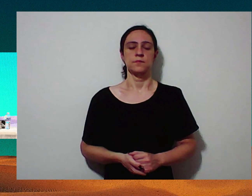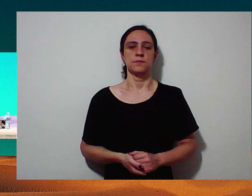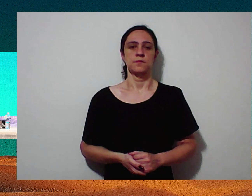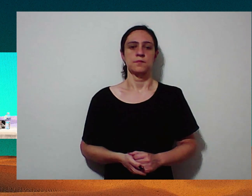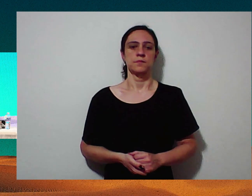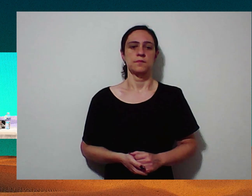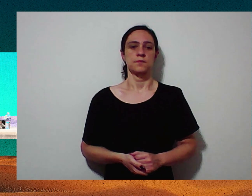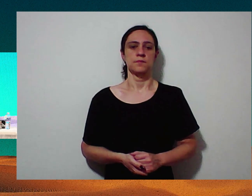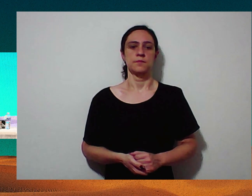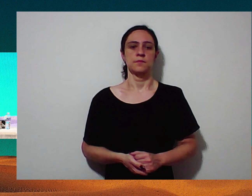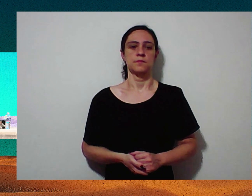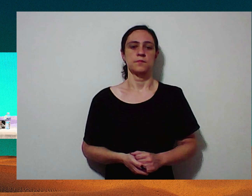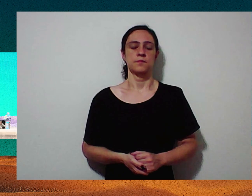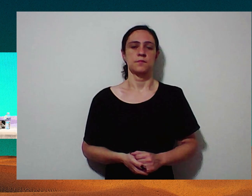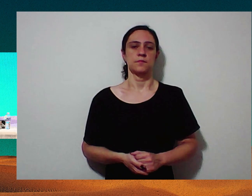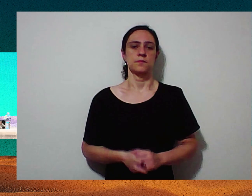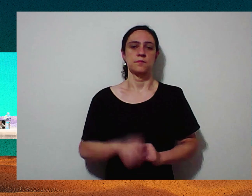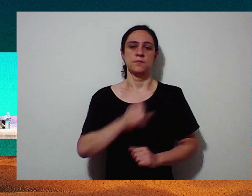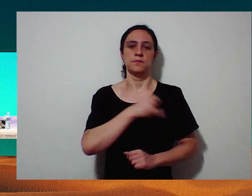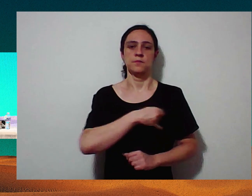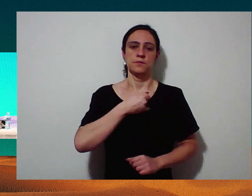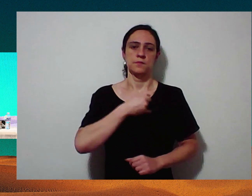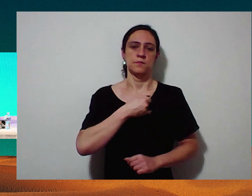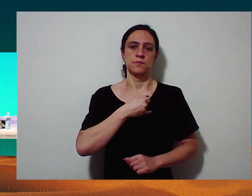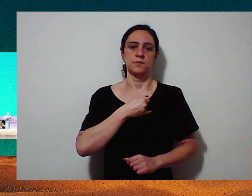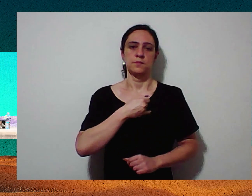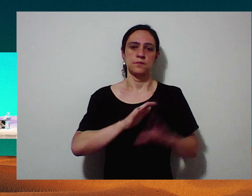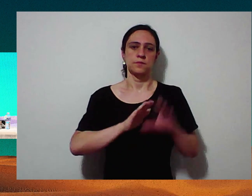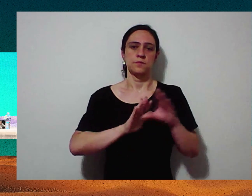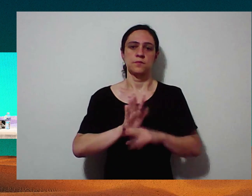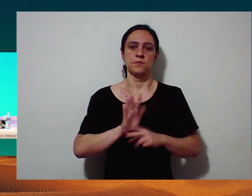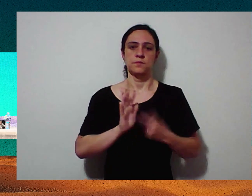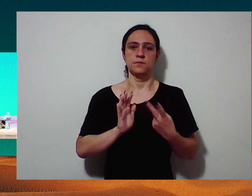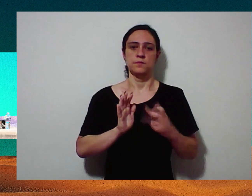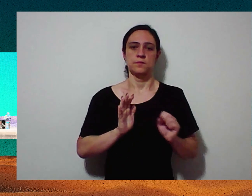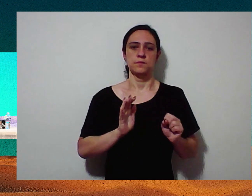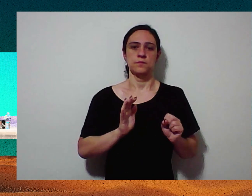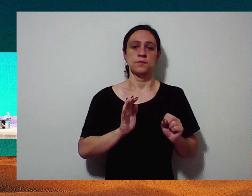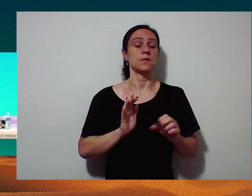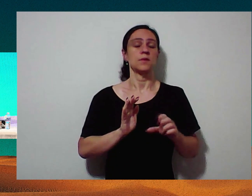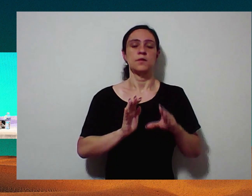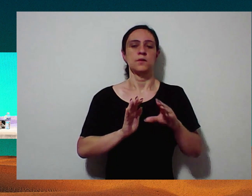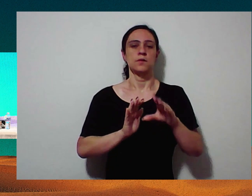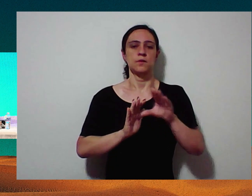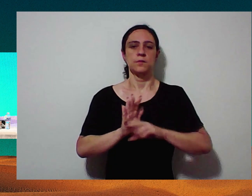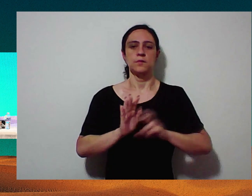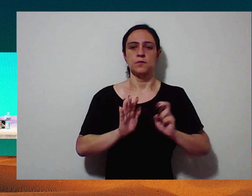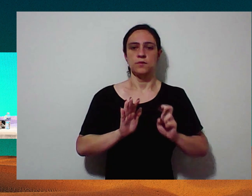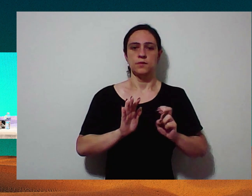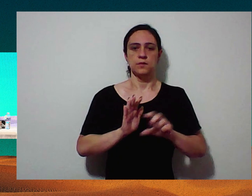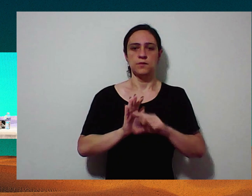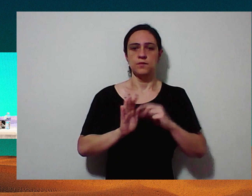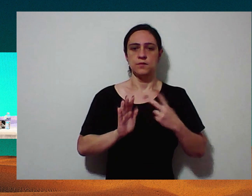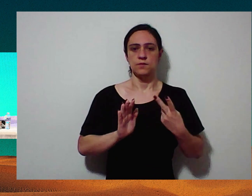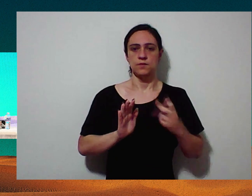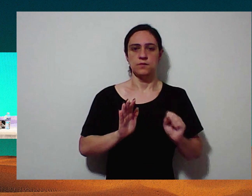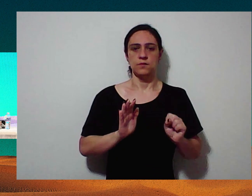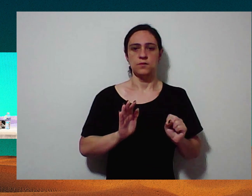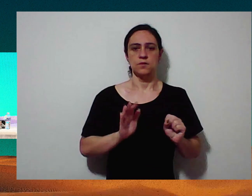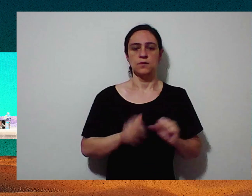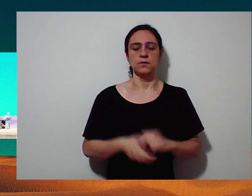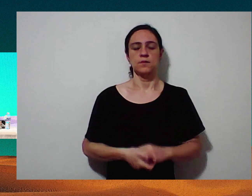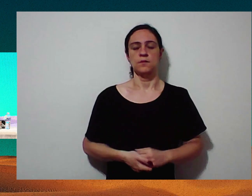João 5, vamos, 28. John 5:28. Vou lá para 28. Go to 28.